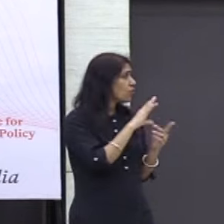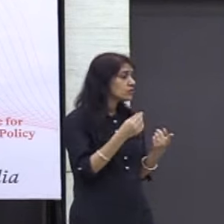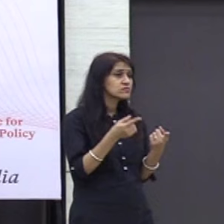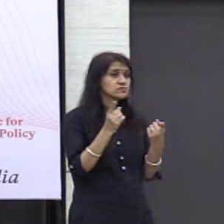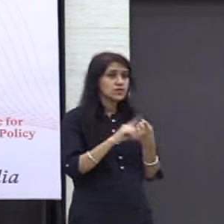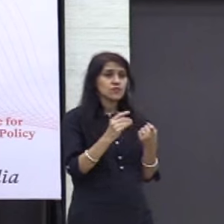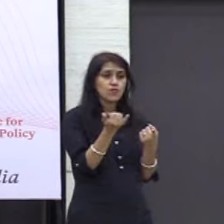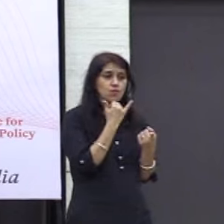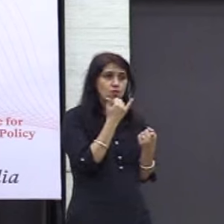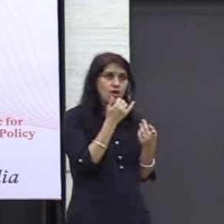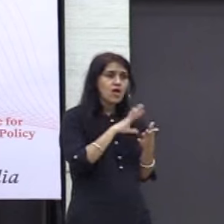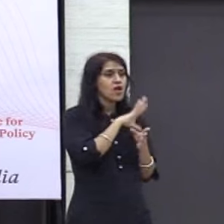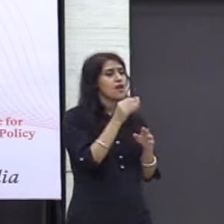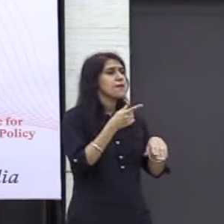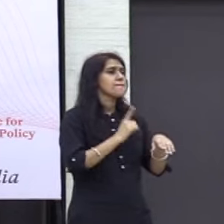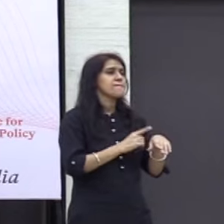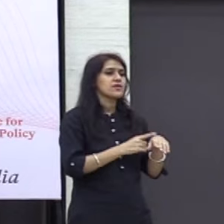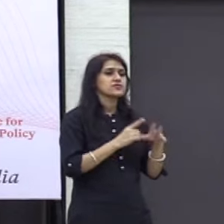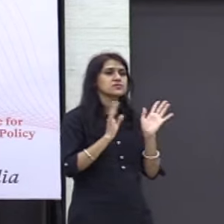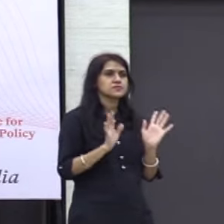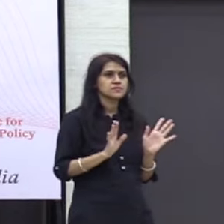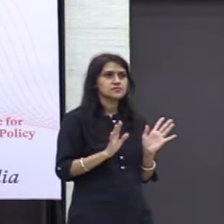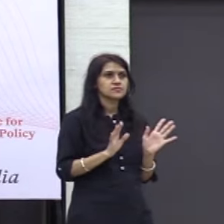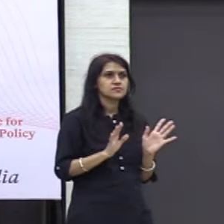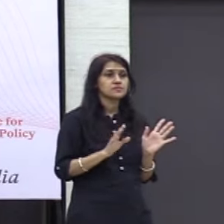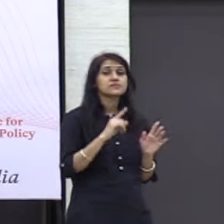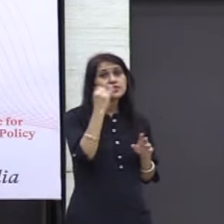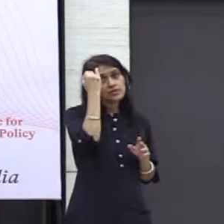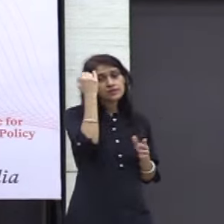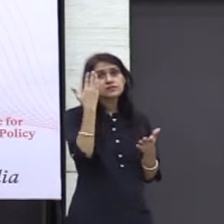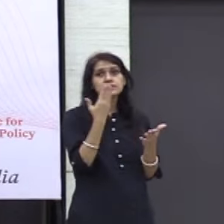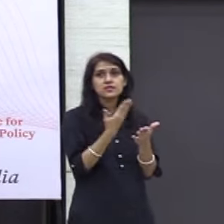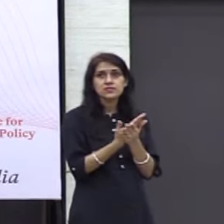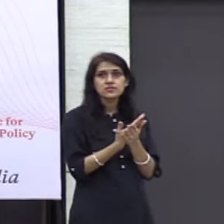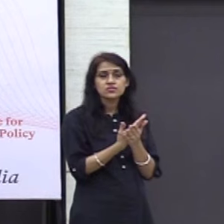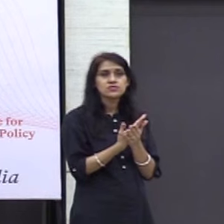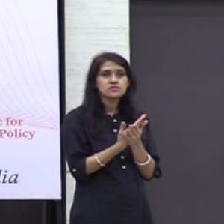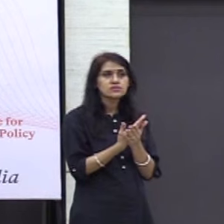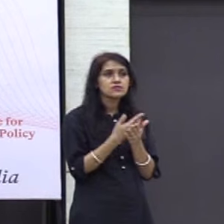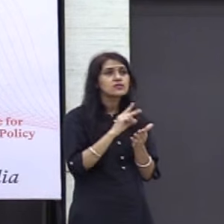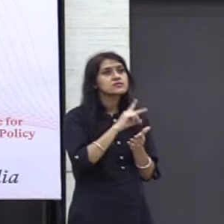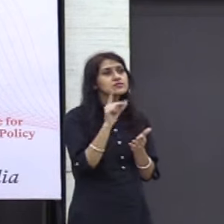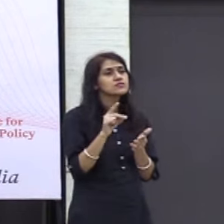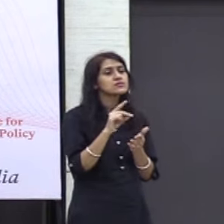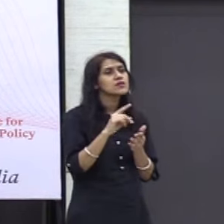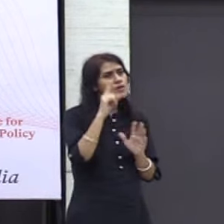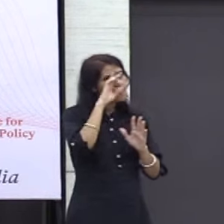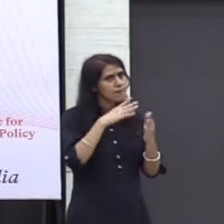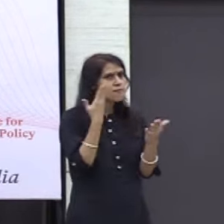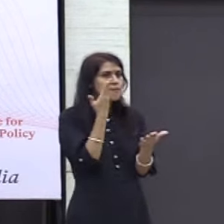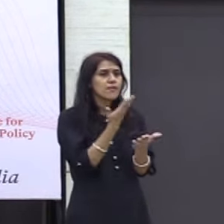become punishable. Now, instead of the sedition provision, you have another provision